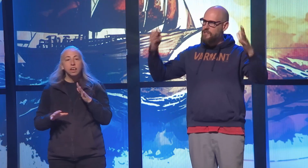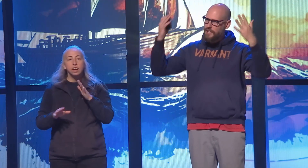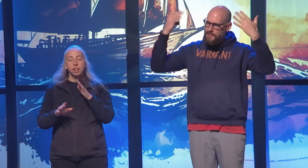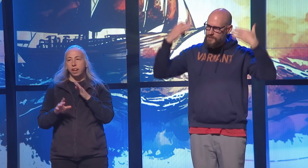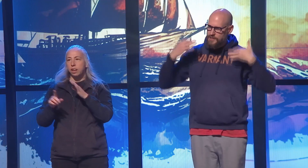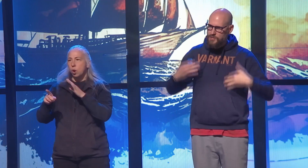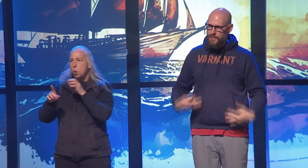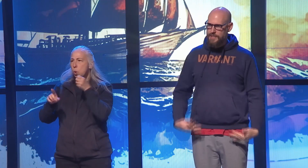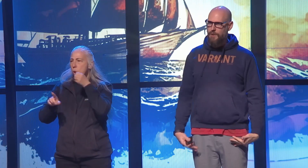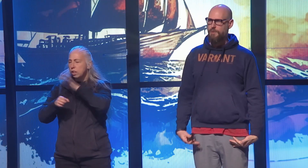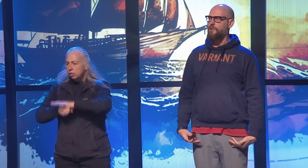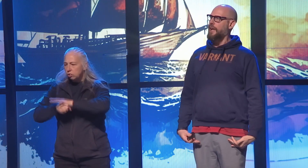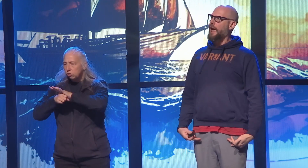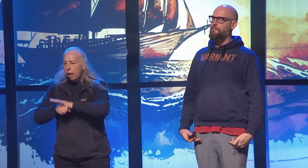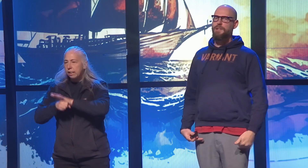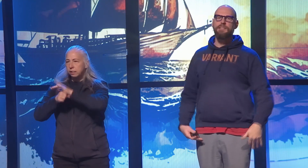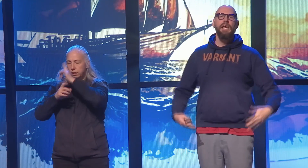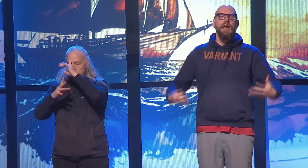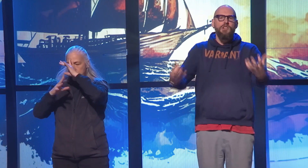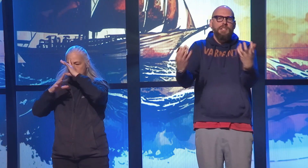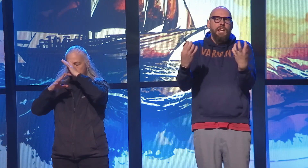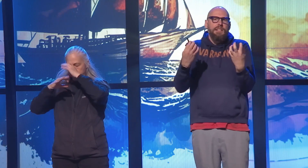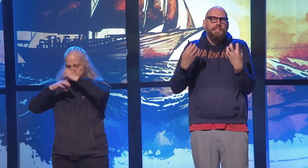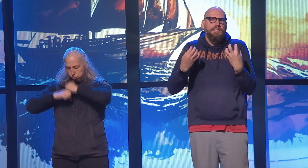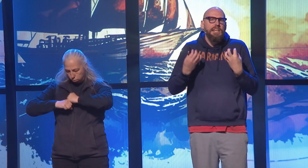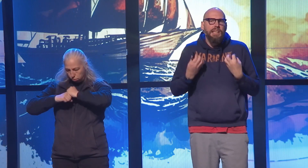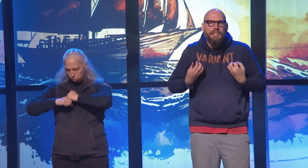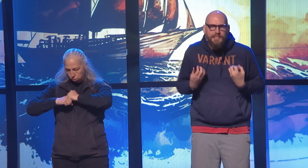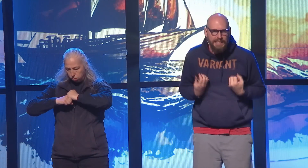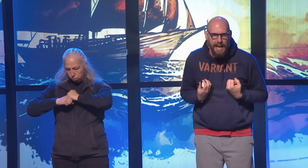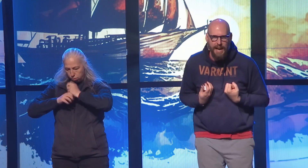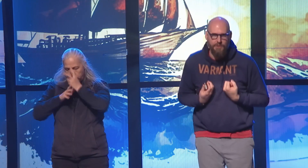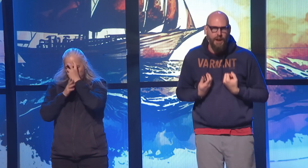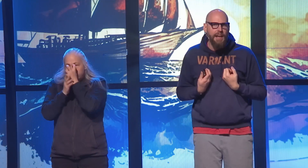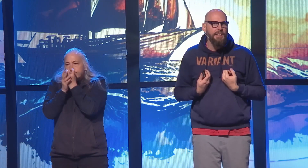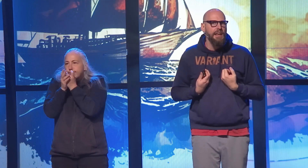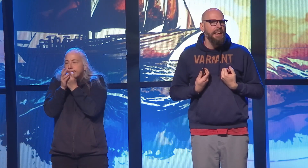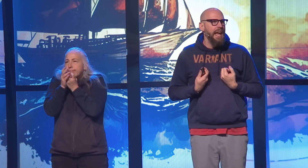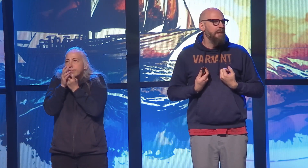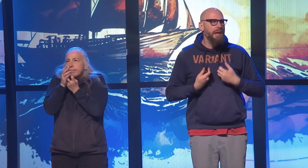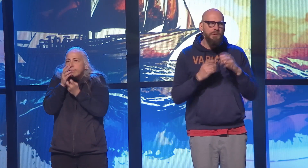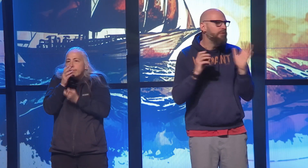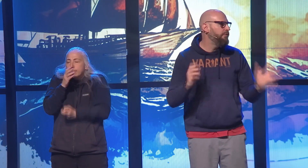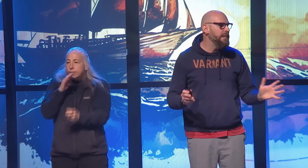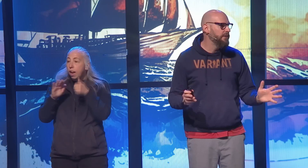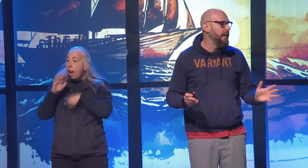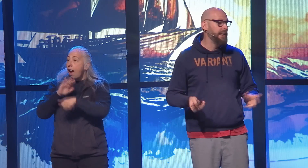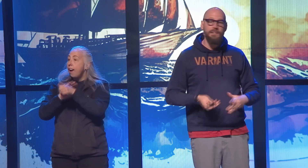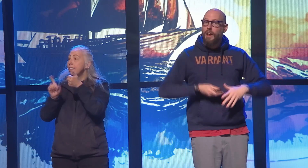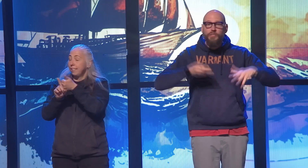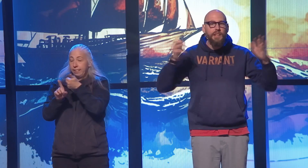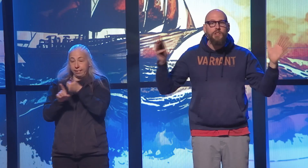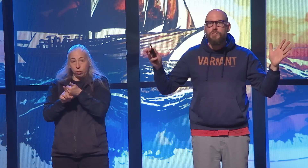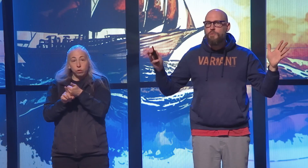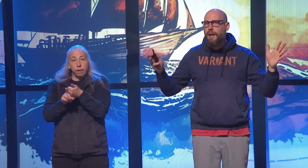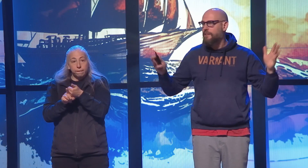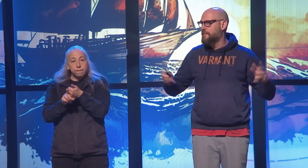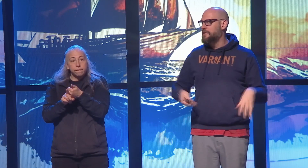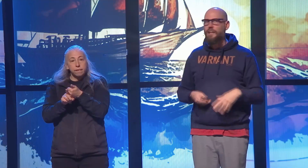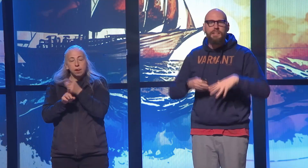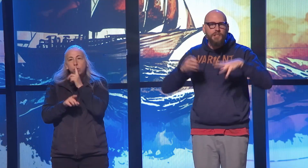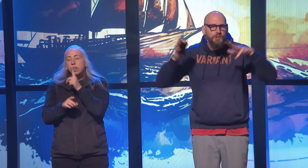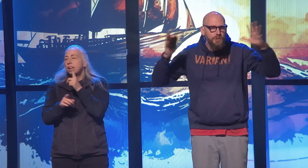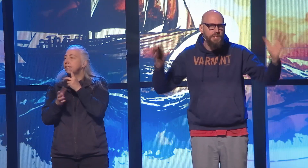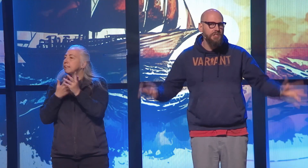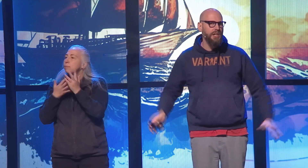going on? And just like, there's this shutdown mode that happens, and you just kind of sink inside, right? And maybe you feel like nothing you do